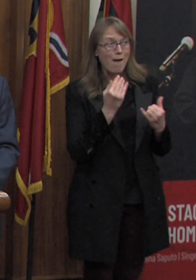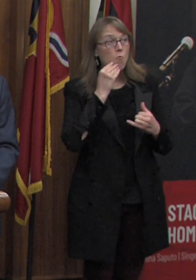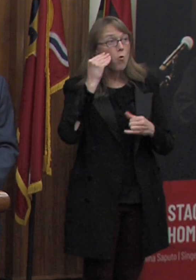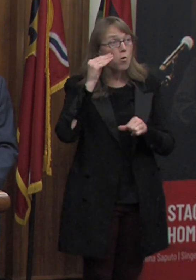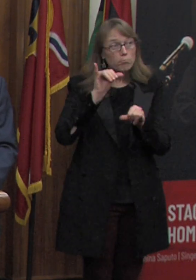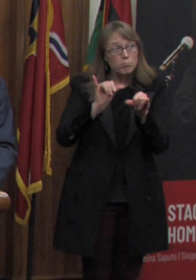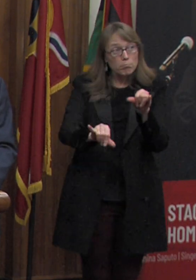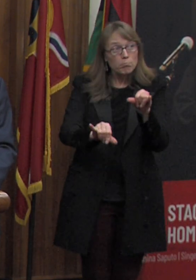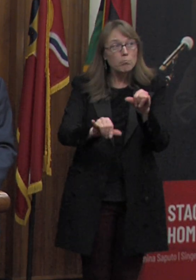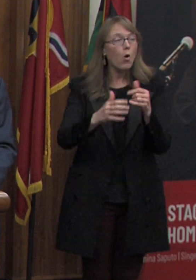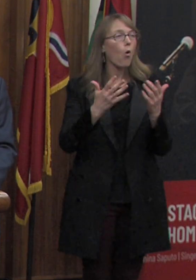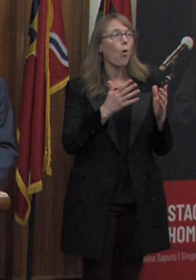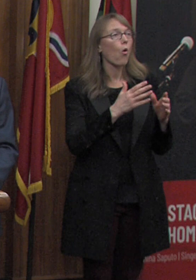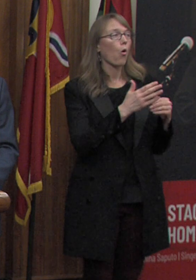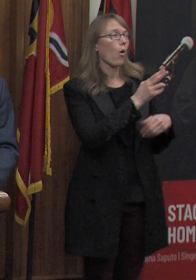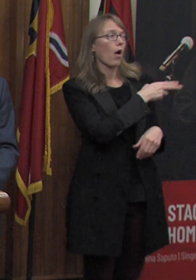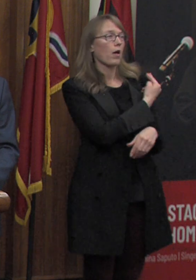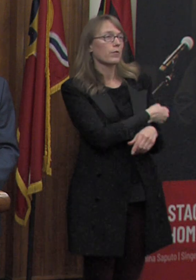Right.